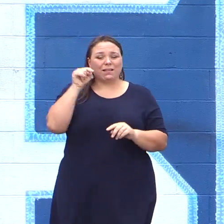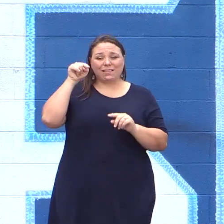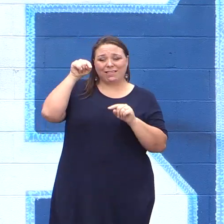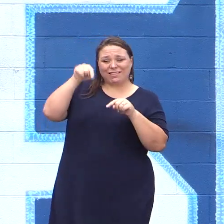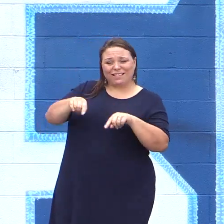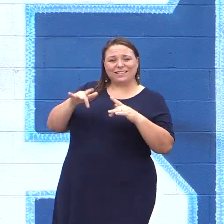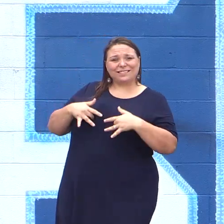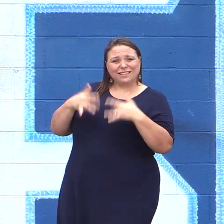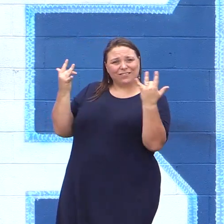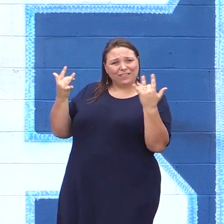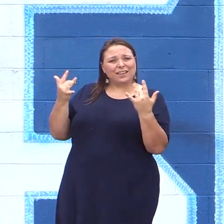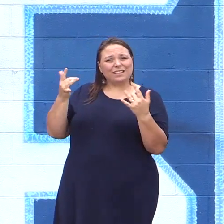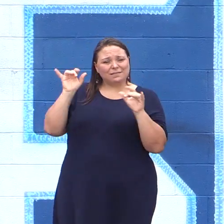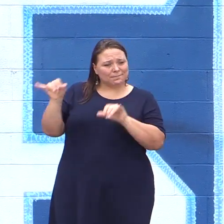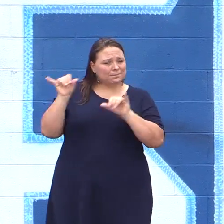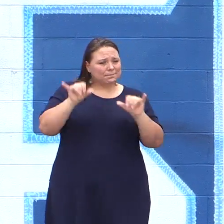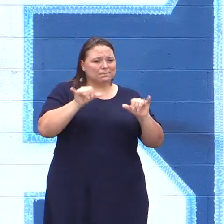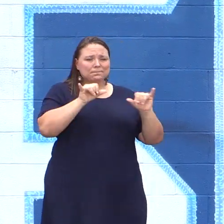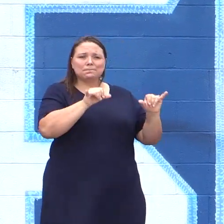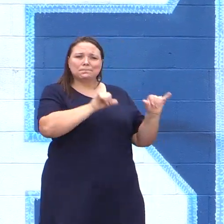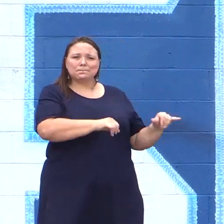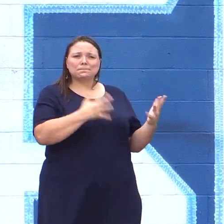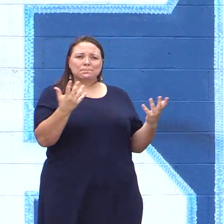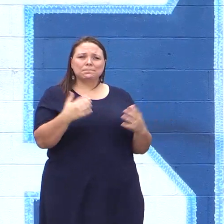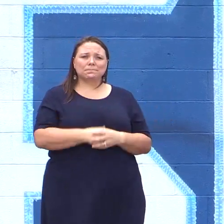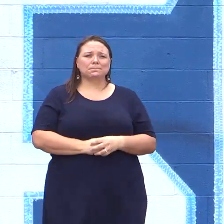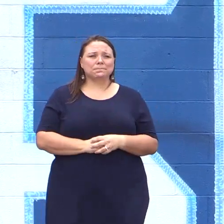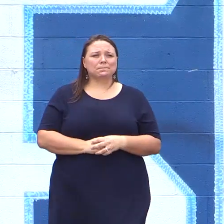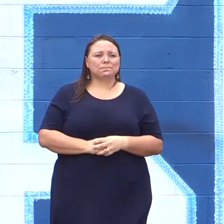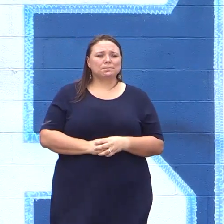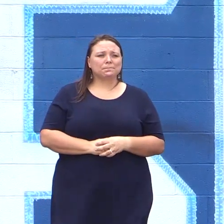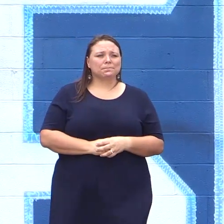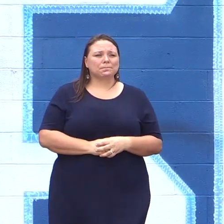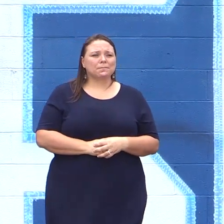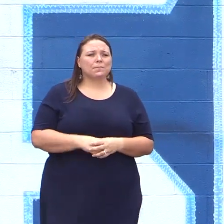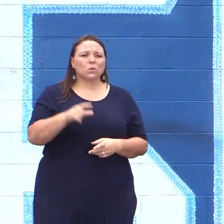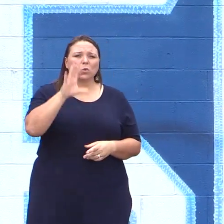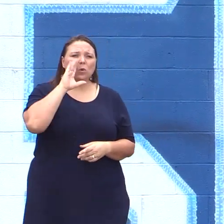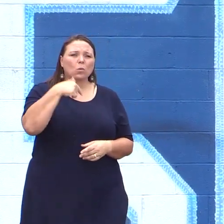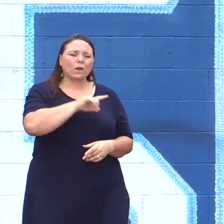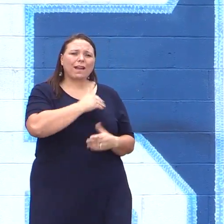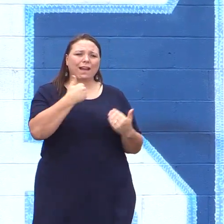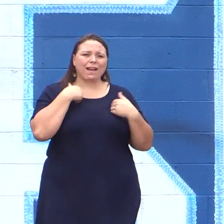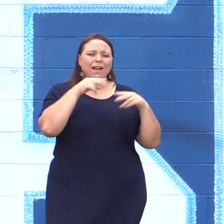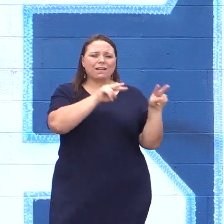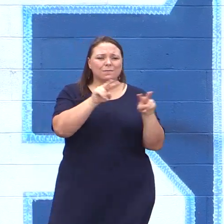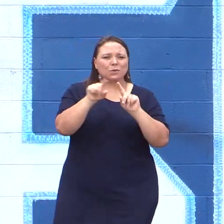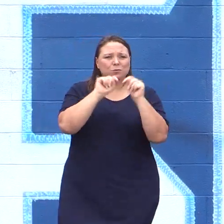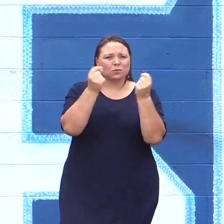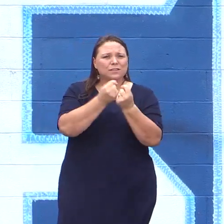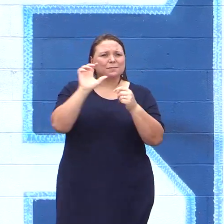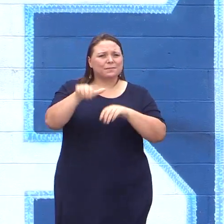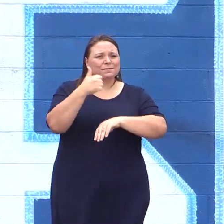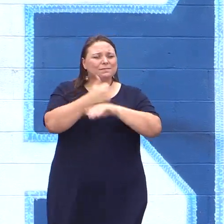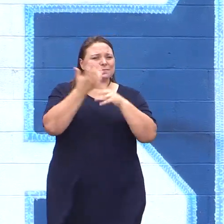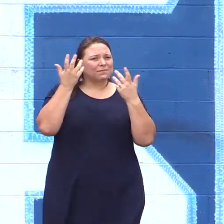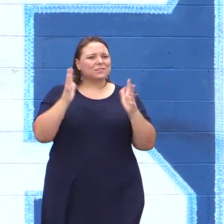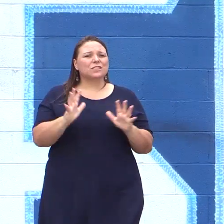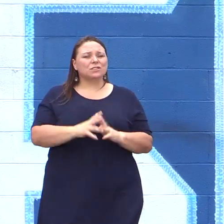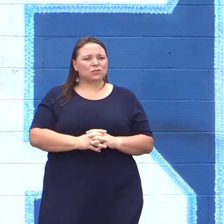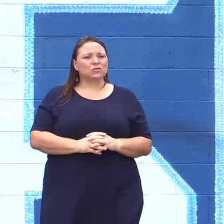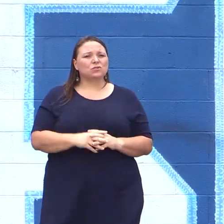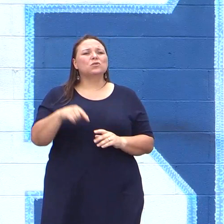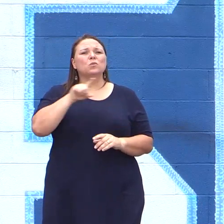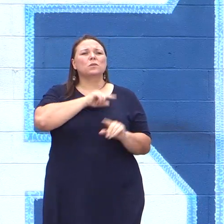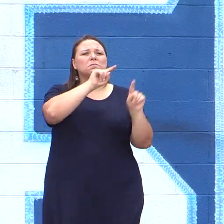event will just be like any of those other events. You know, we have monitoring teams in place. We are